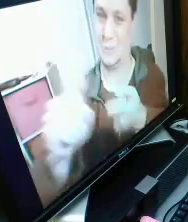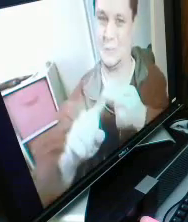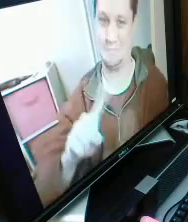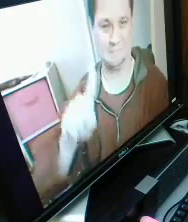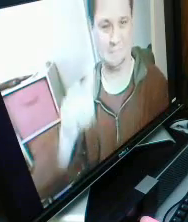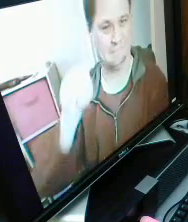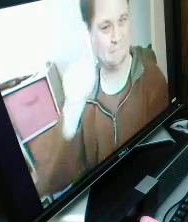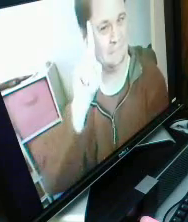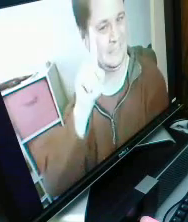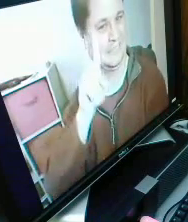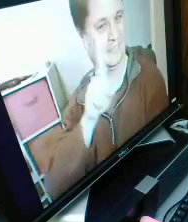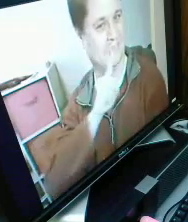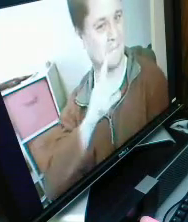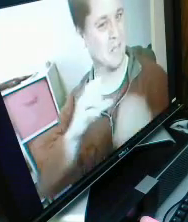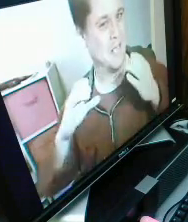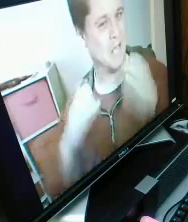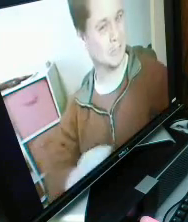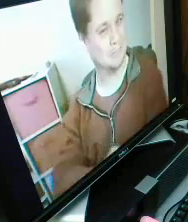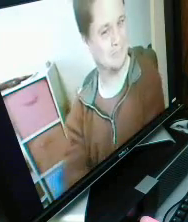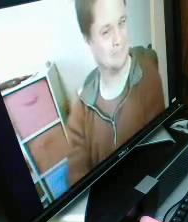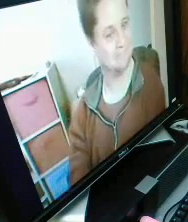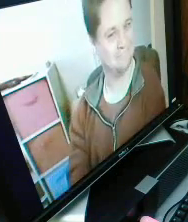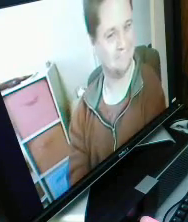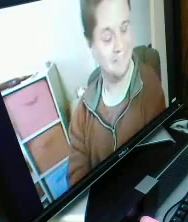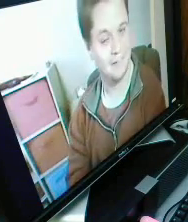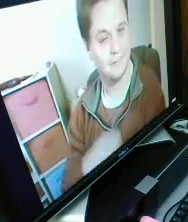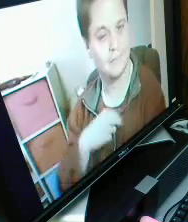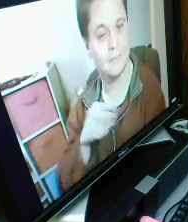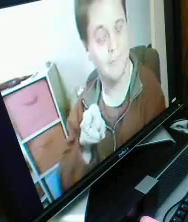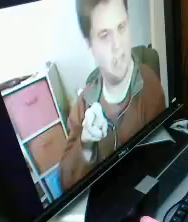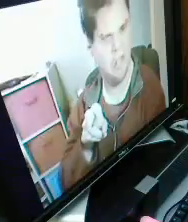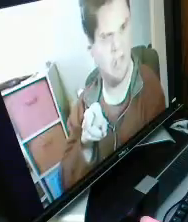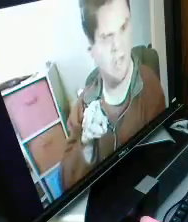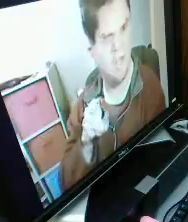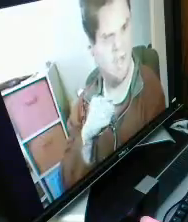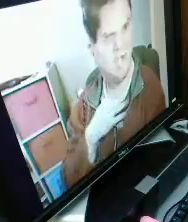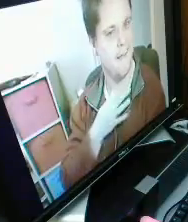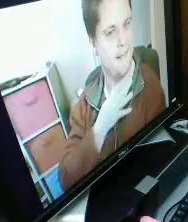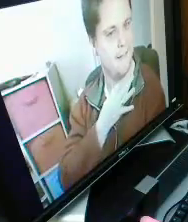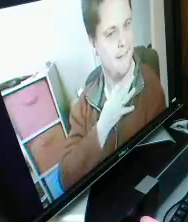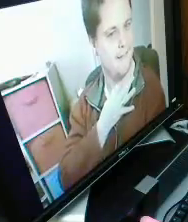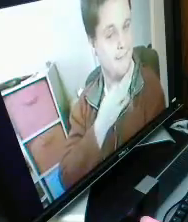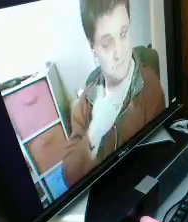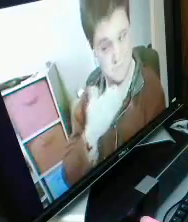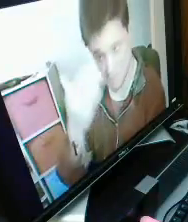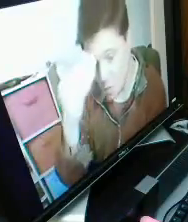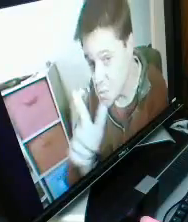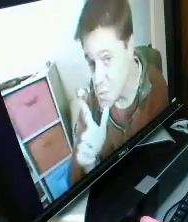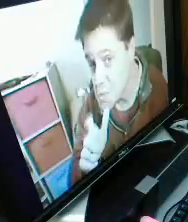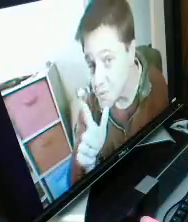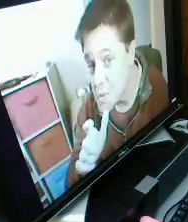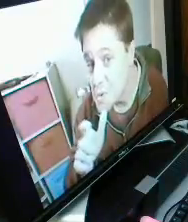My boss is really excited. He said, here, you can deliver to a deaf customer. And I said, oh,